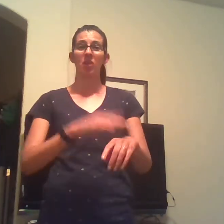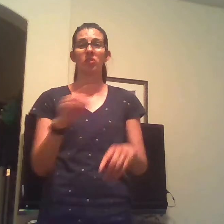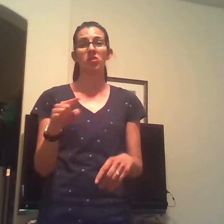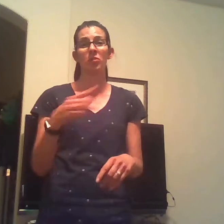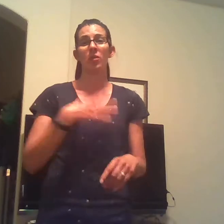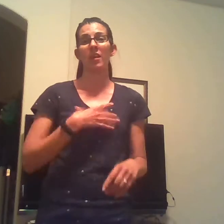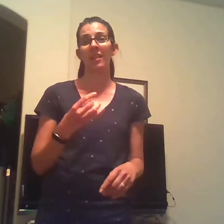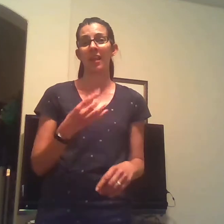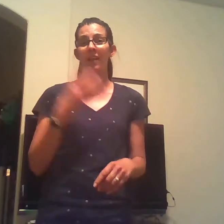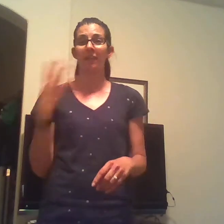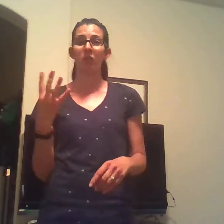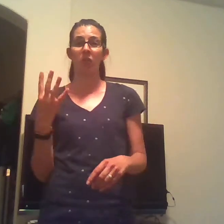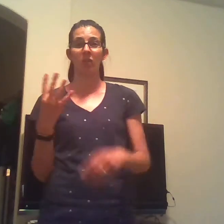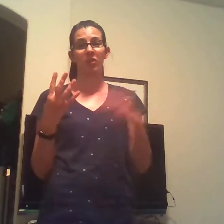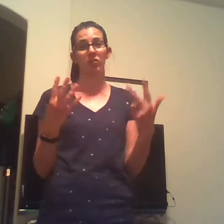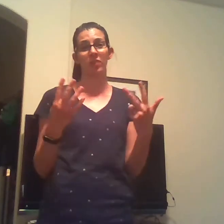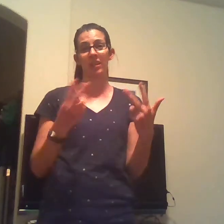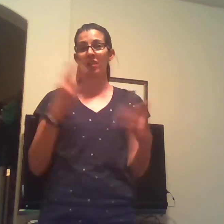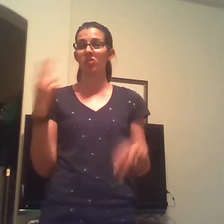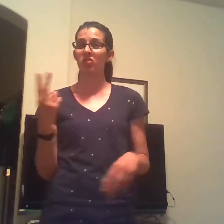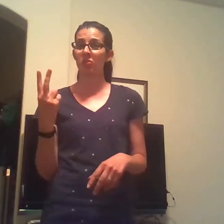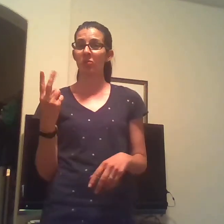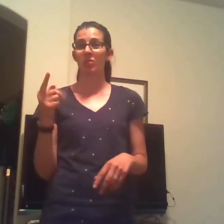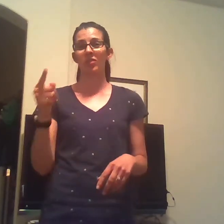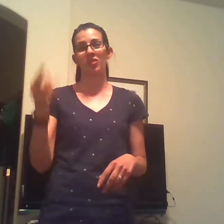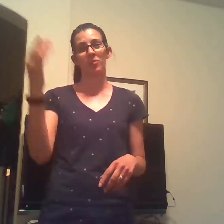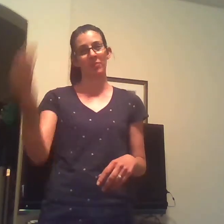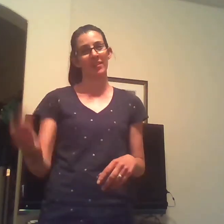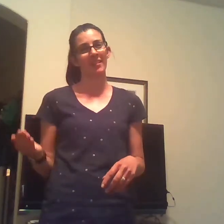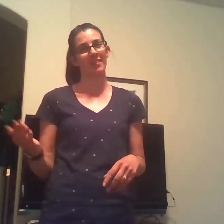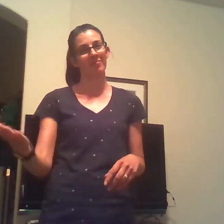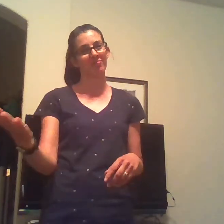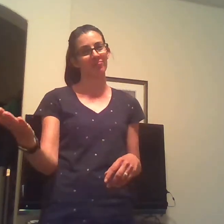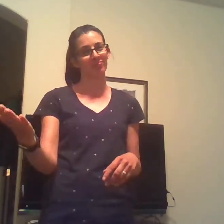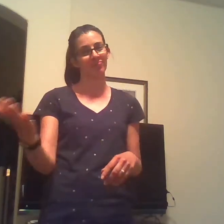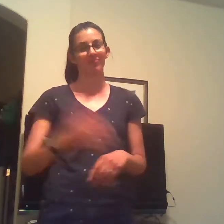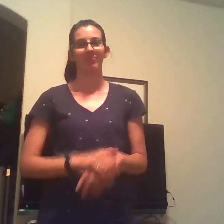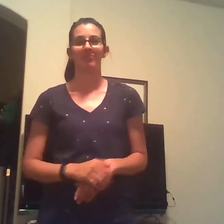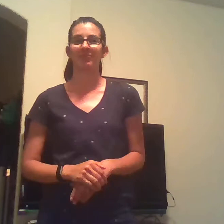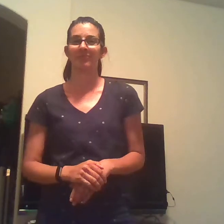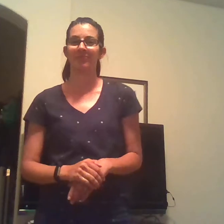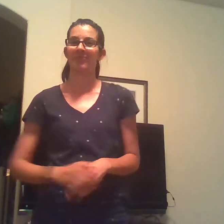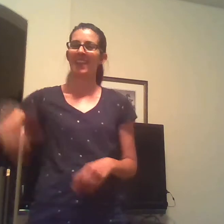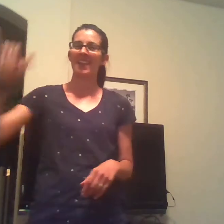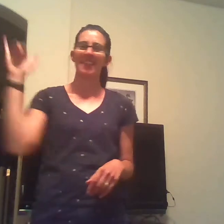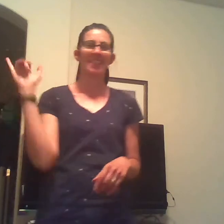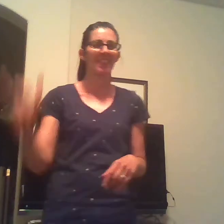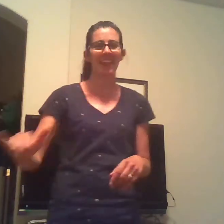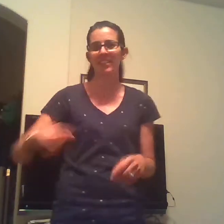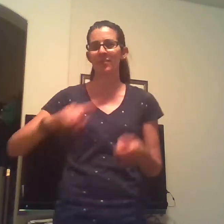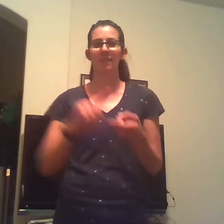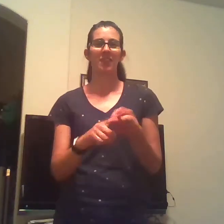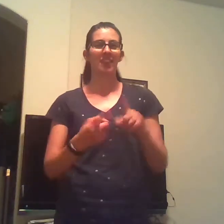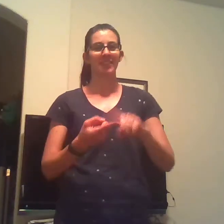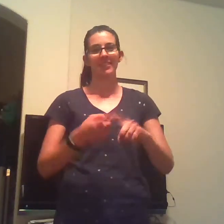you like four, three, two, and you'll be there. Cause that's what friends are